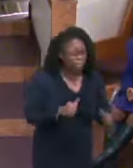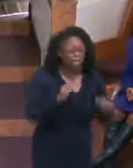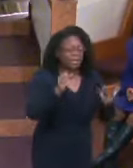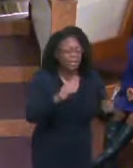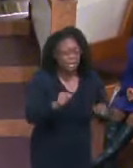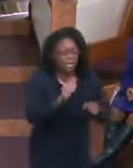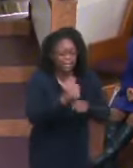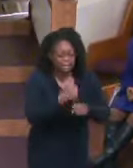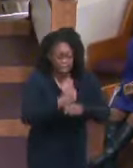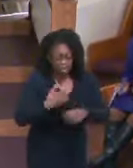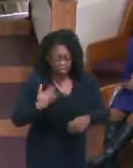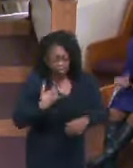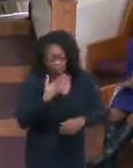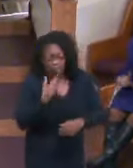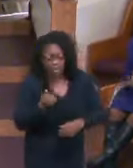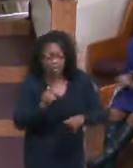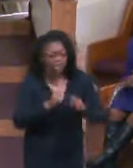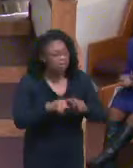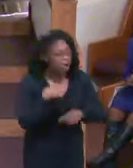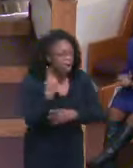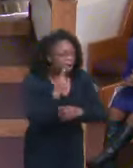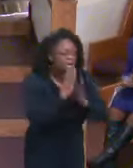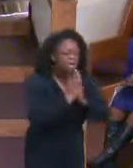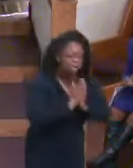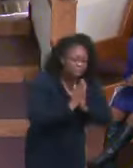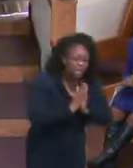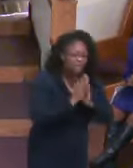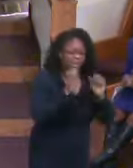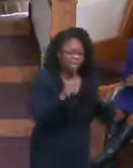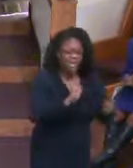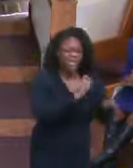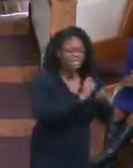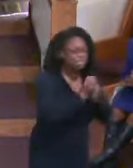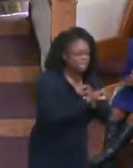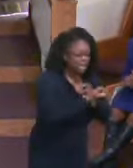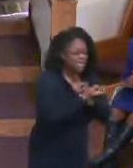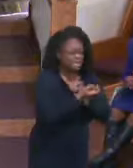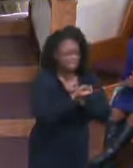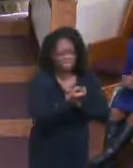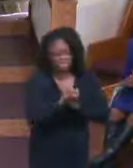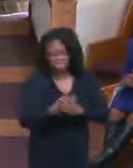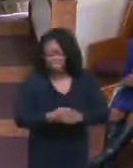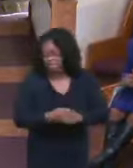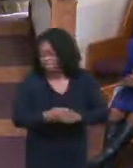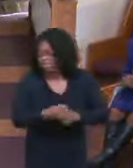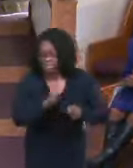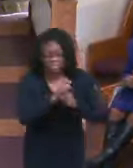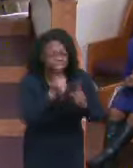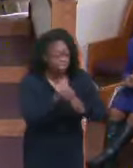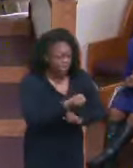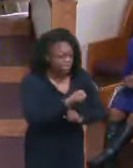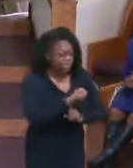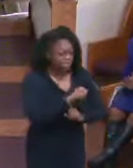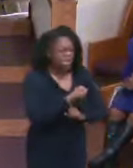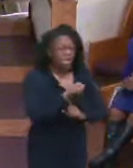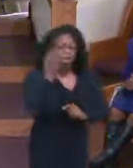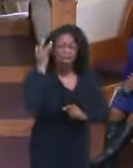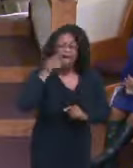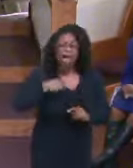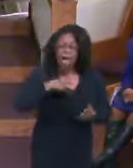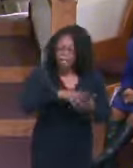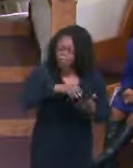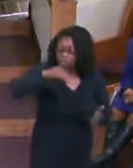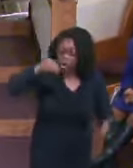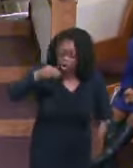only prayer and action can actually change circumstances and situations, because I've learned this